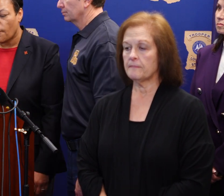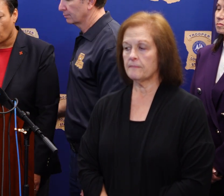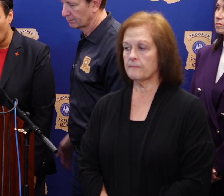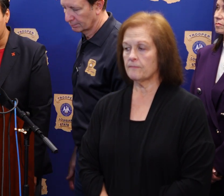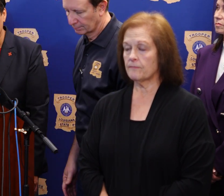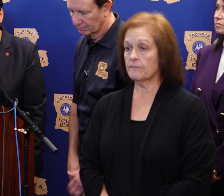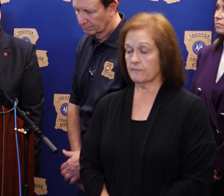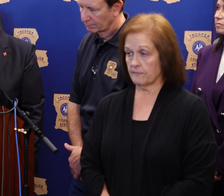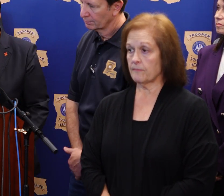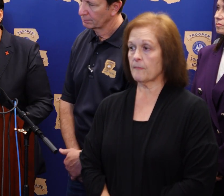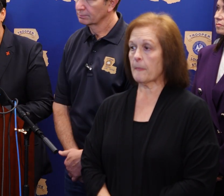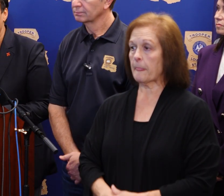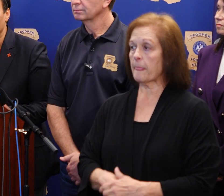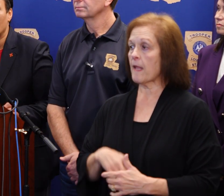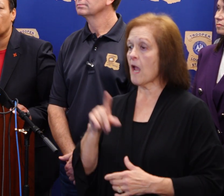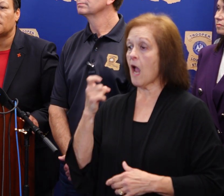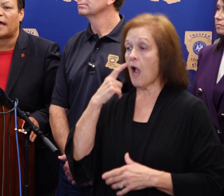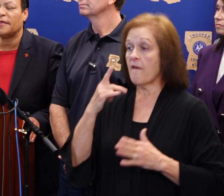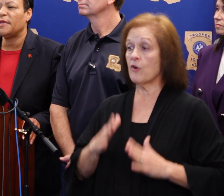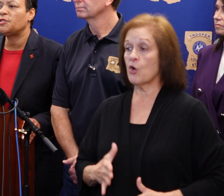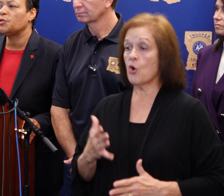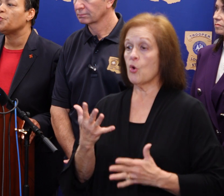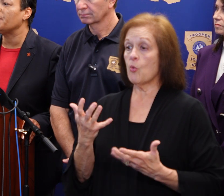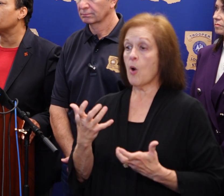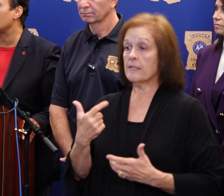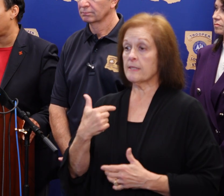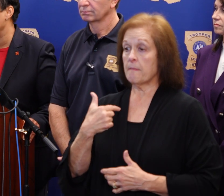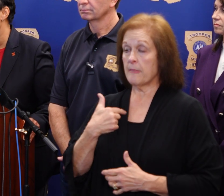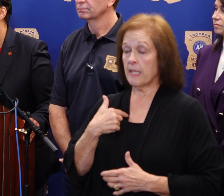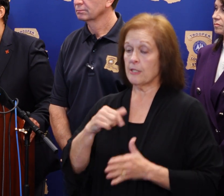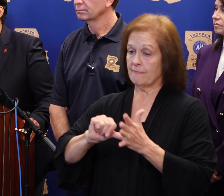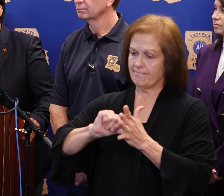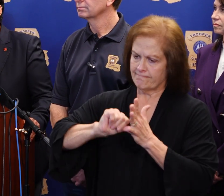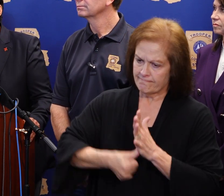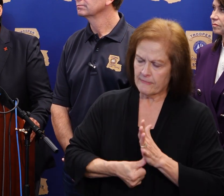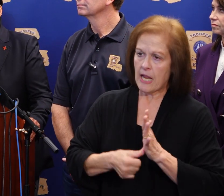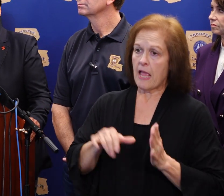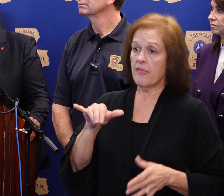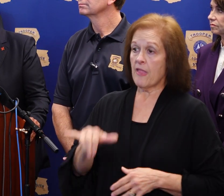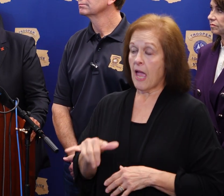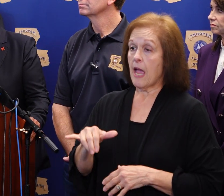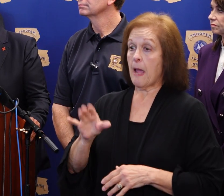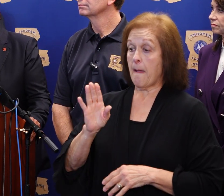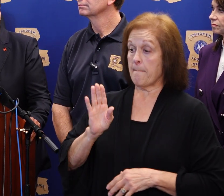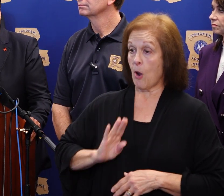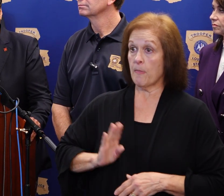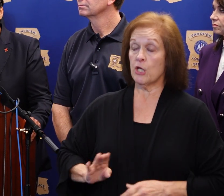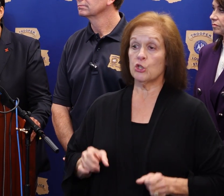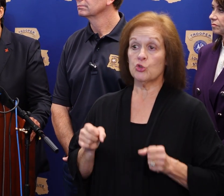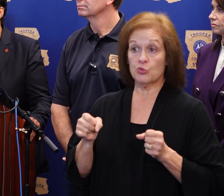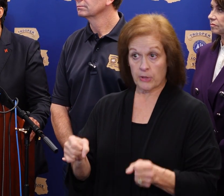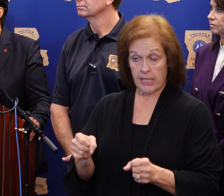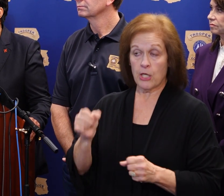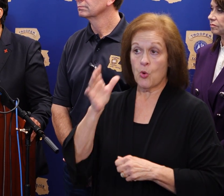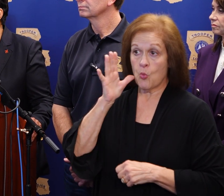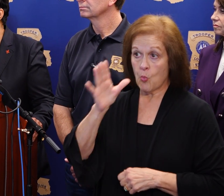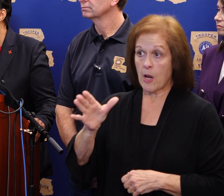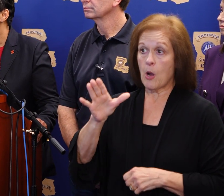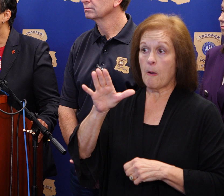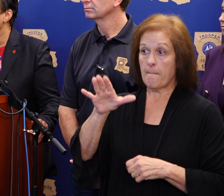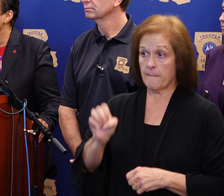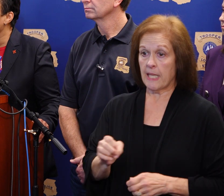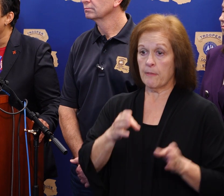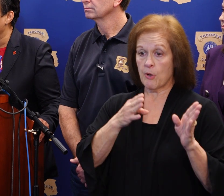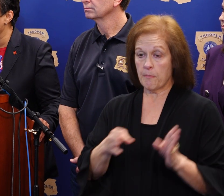So once again, the governor would like me to reiterate that Bourbon Street will be